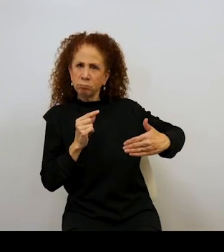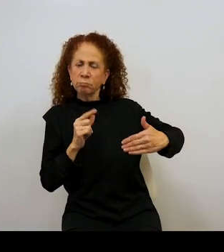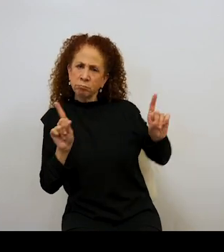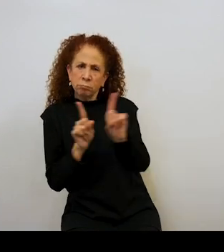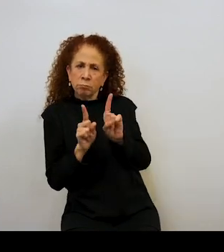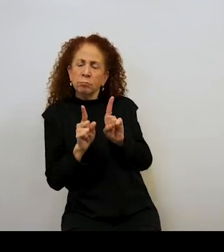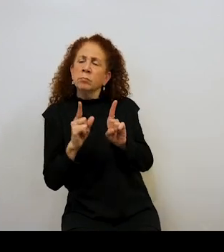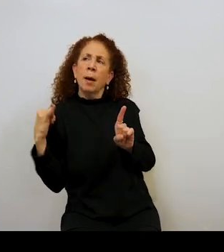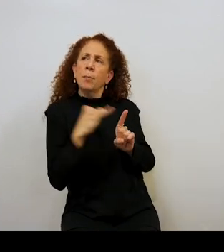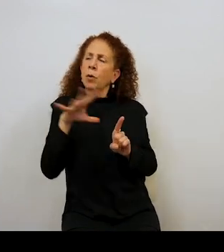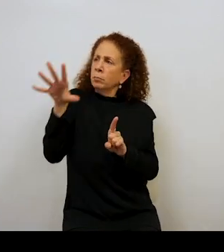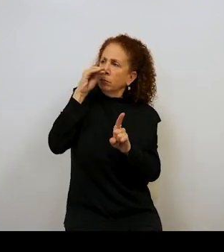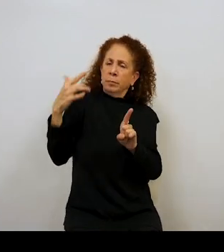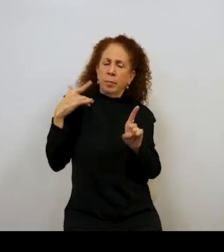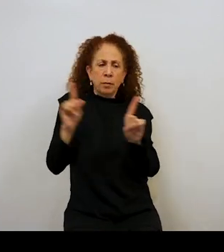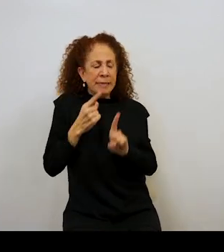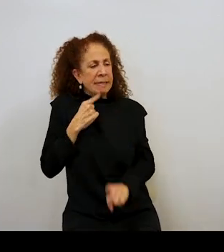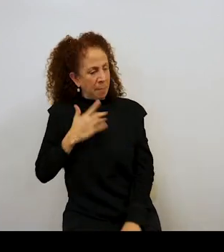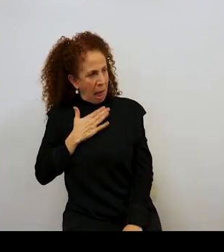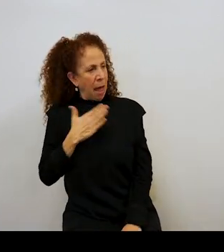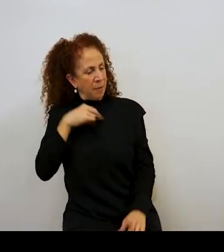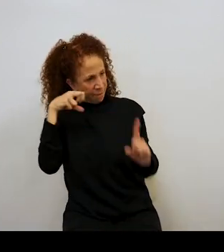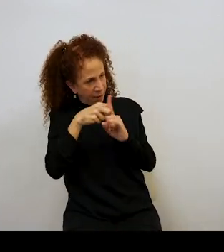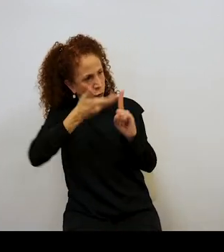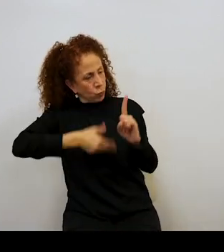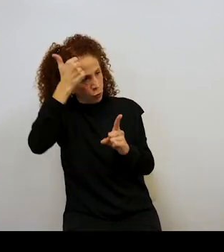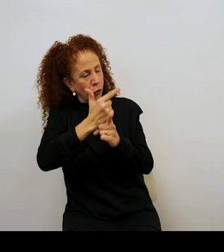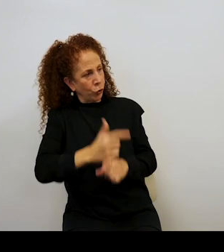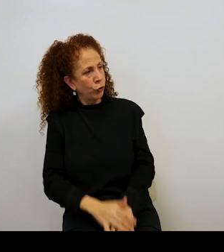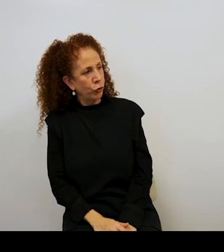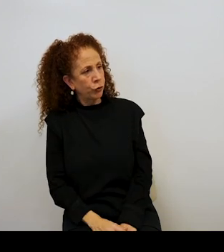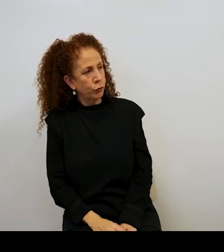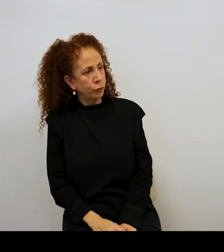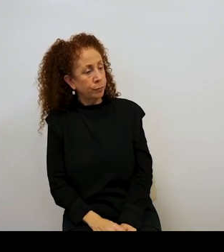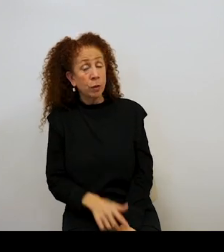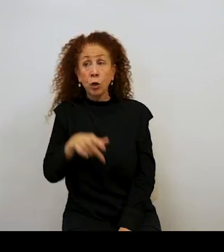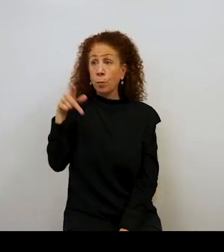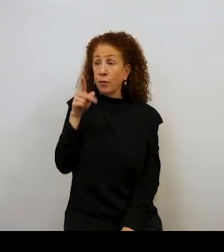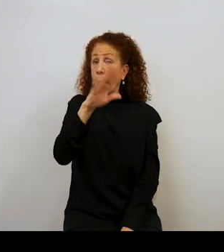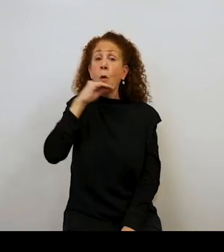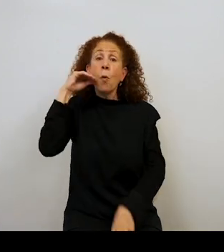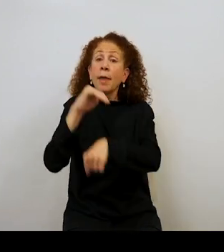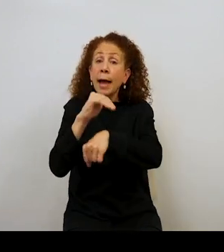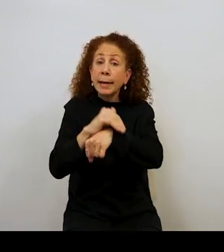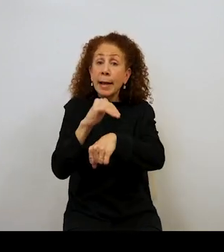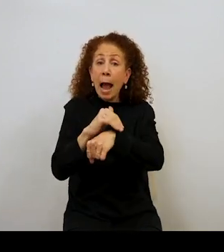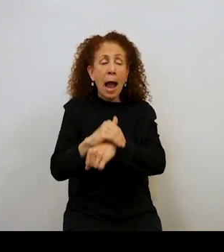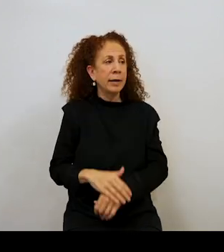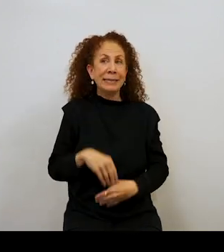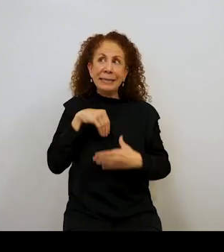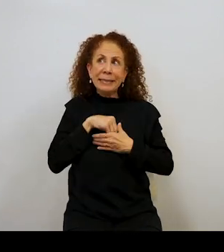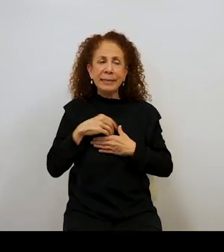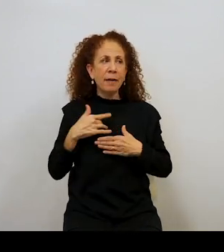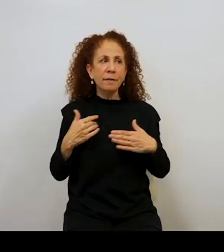a cologne-scented embrace and said, "I'm glad I found you, brother." Berbés went home that evening with the